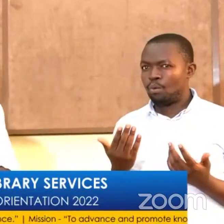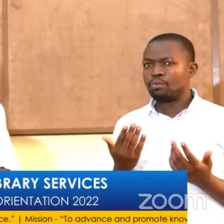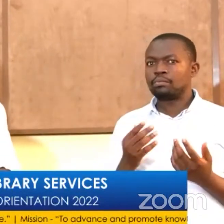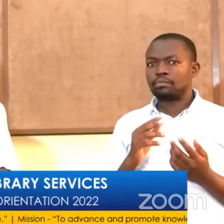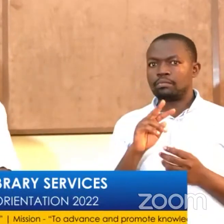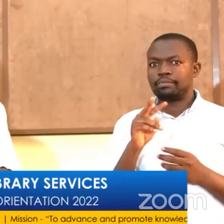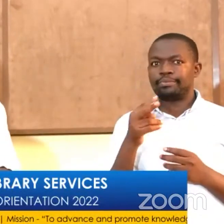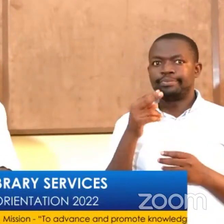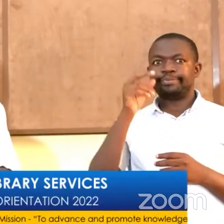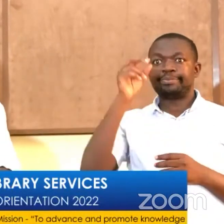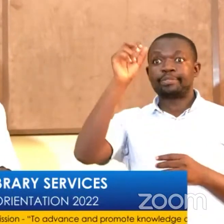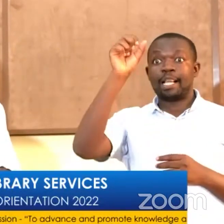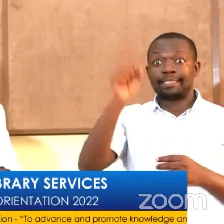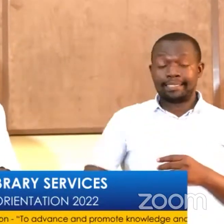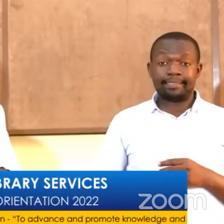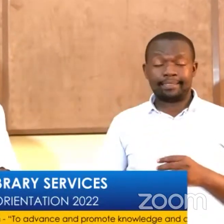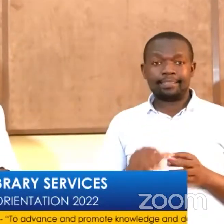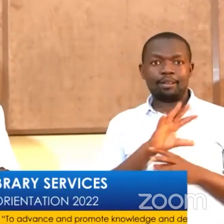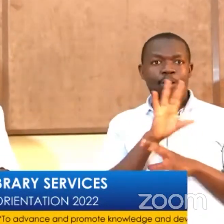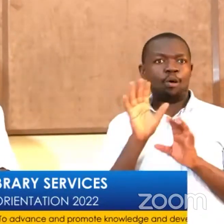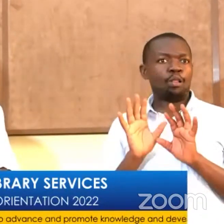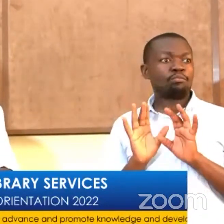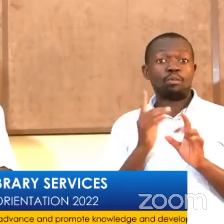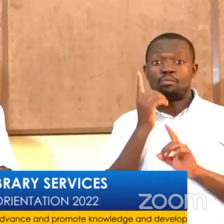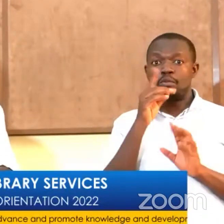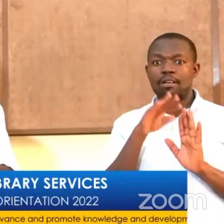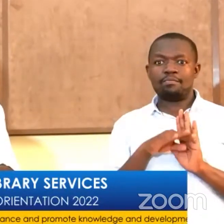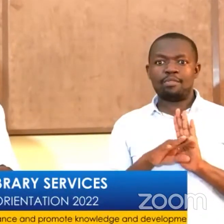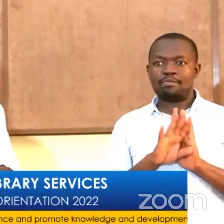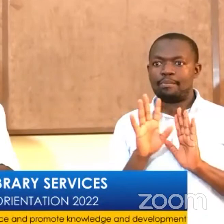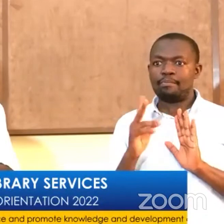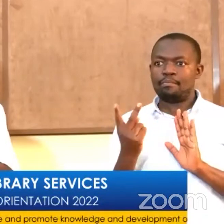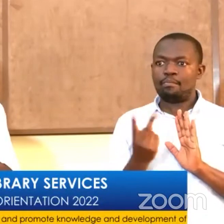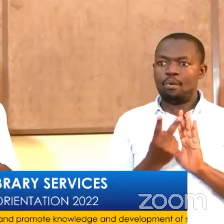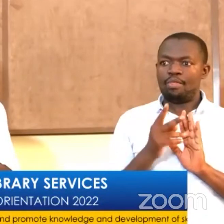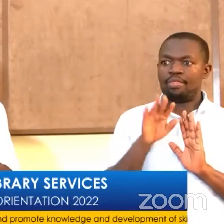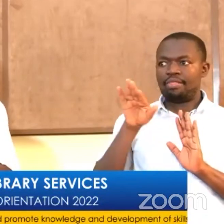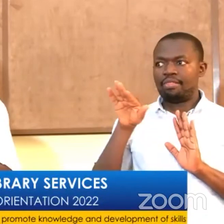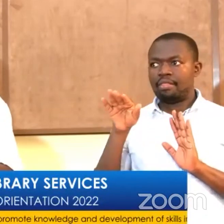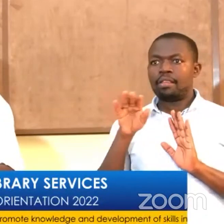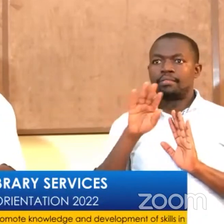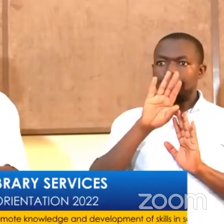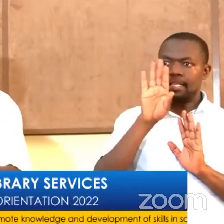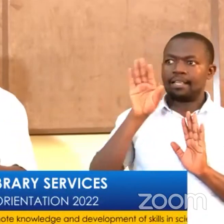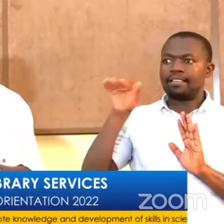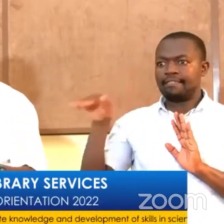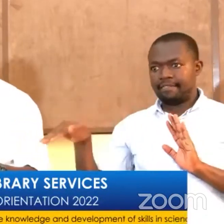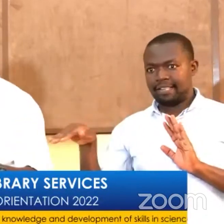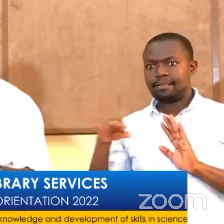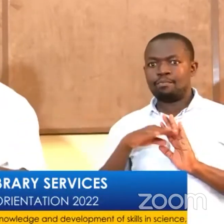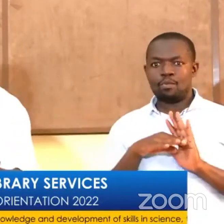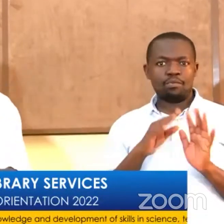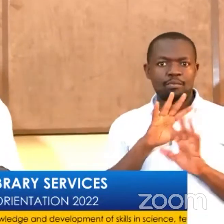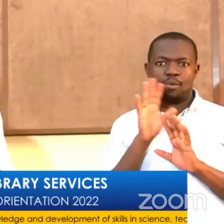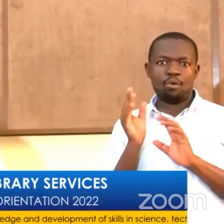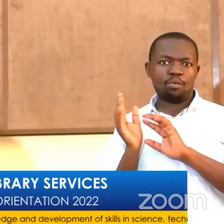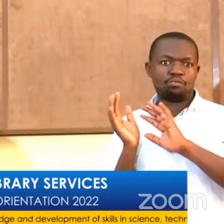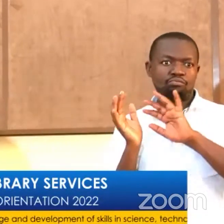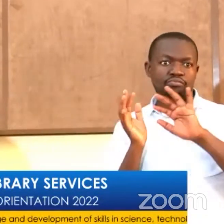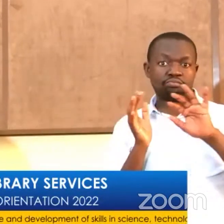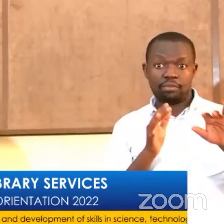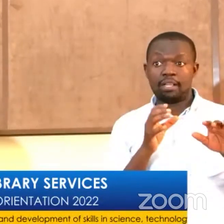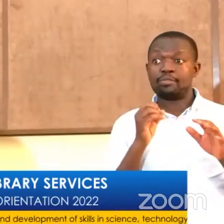yes. It is one program for both day and evening. So we invite you